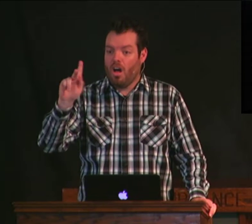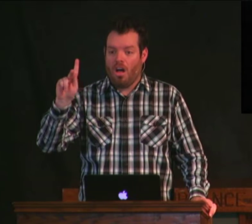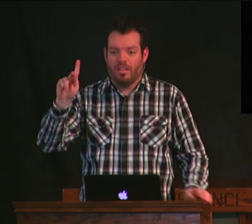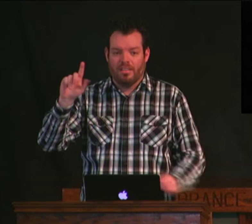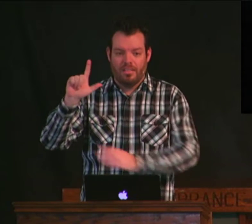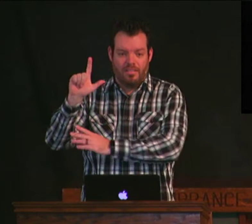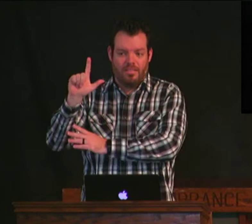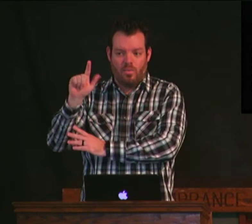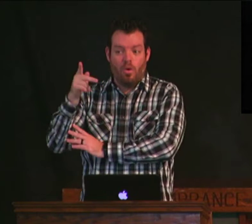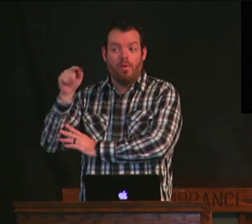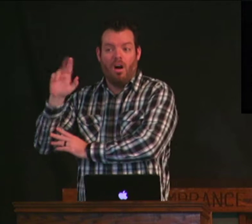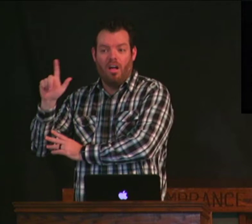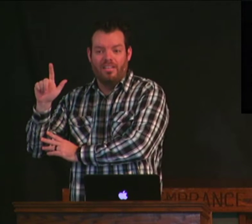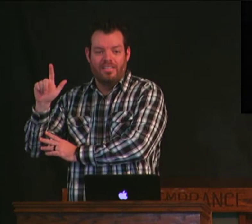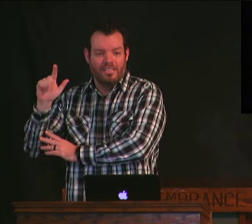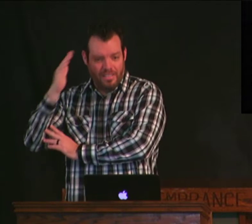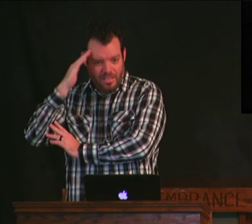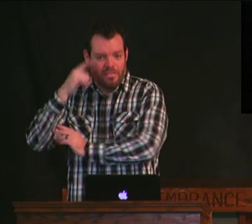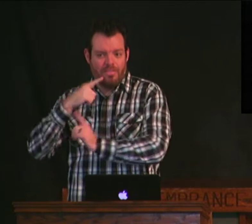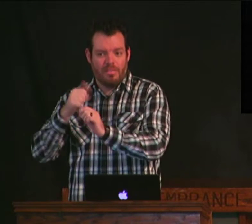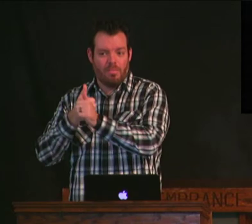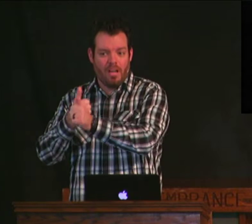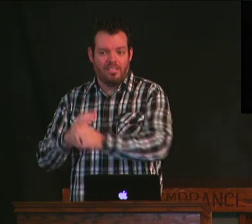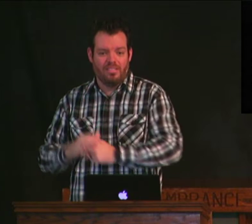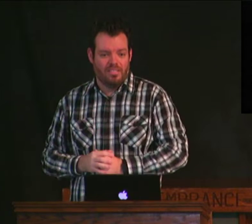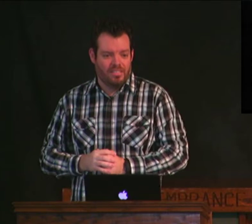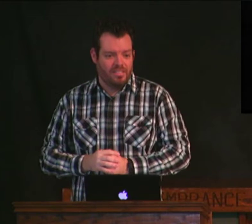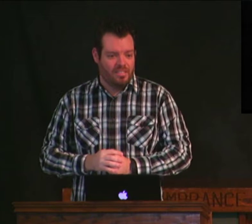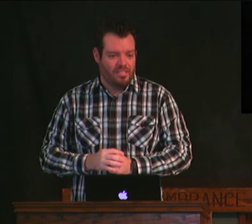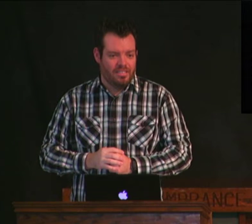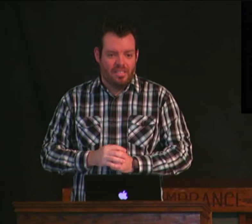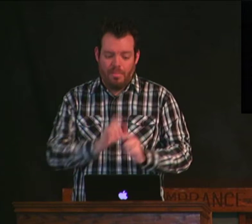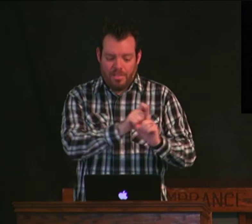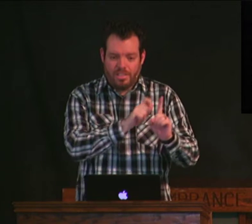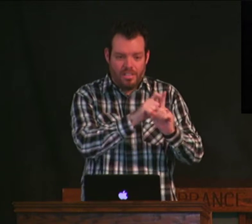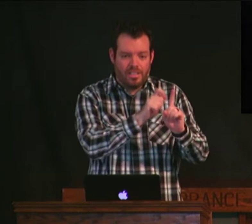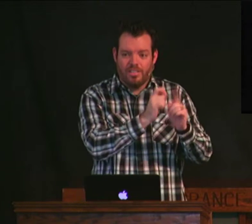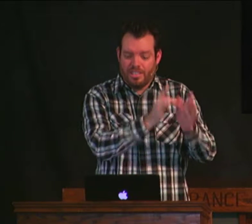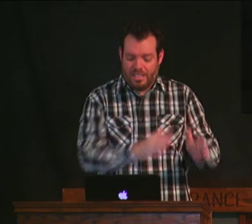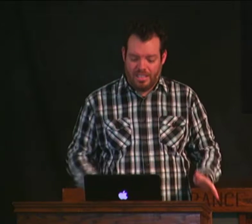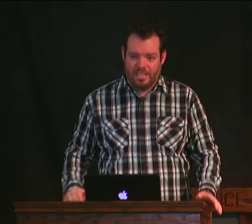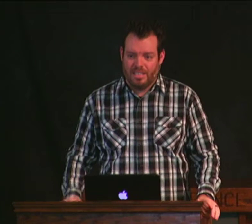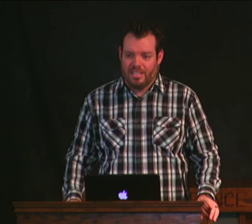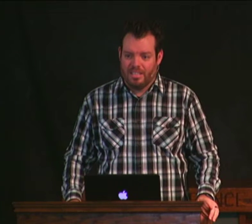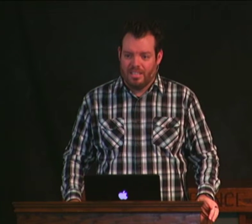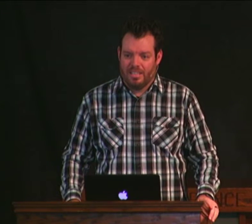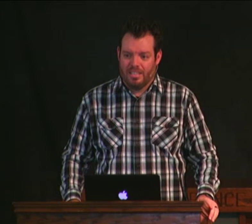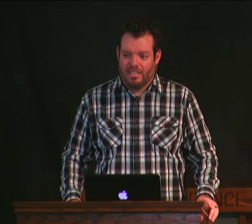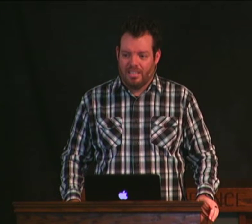Saul, or Paul, you know, the famous apostle, he persecuted Christians.